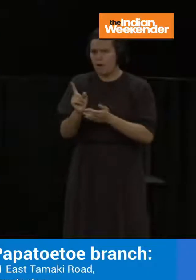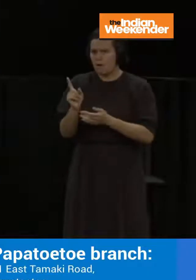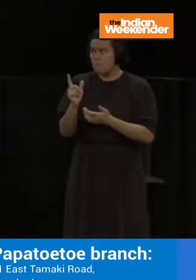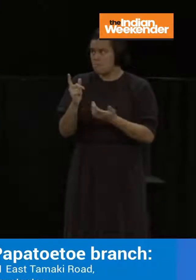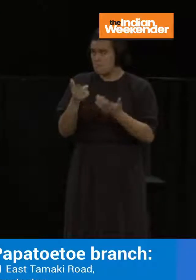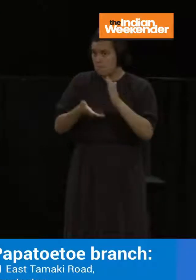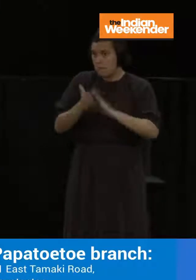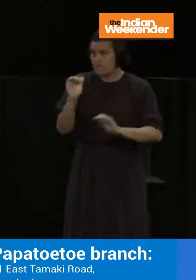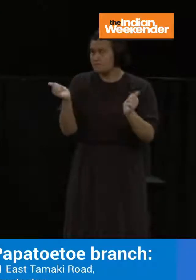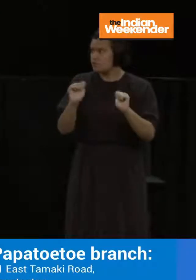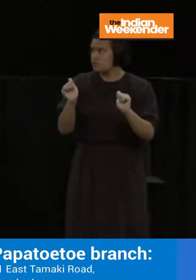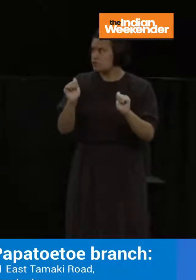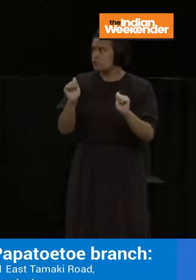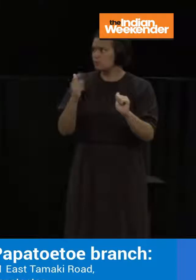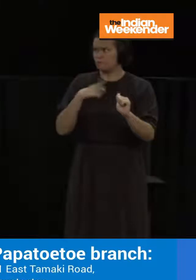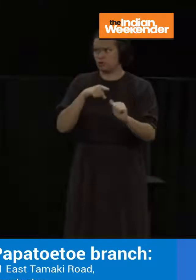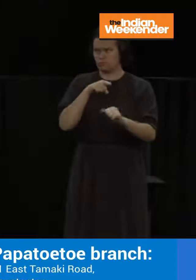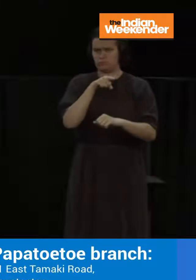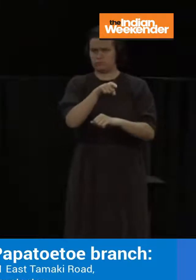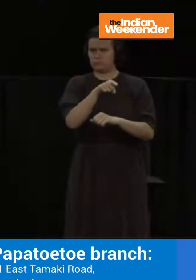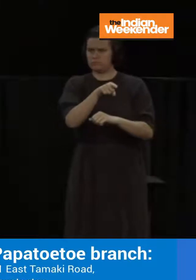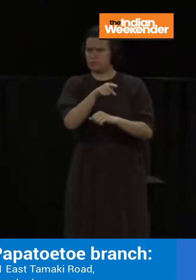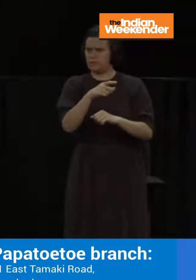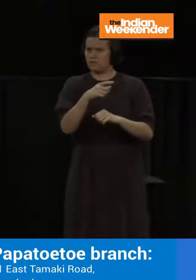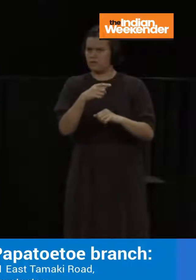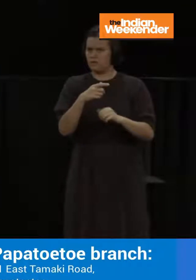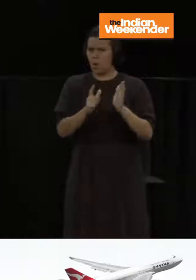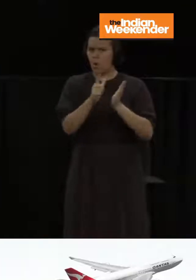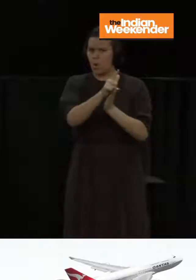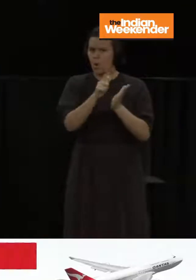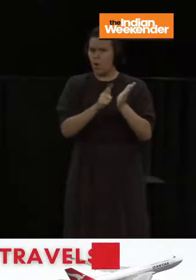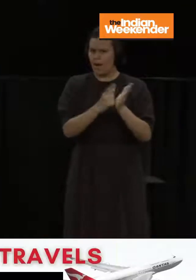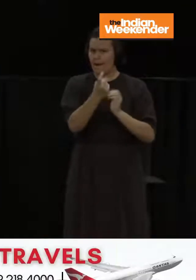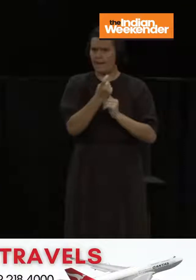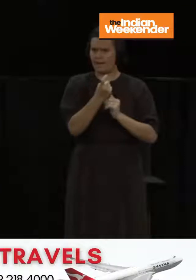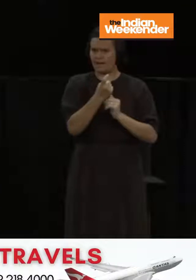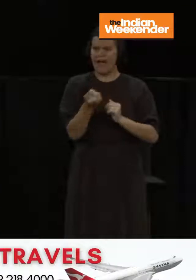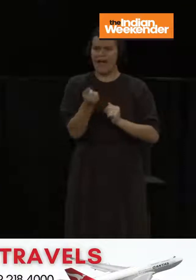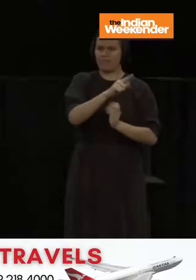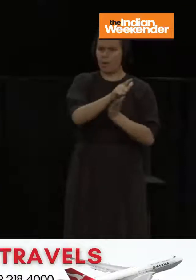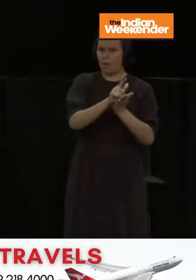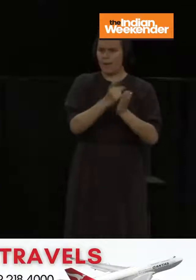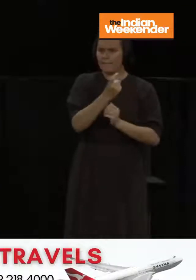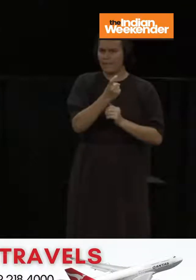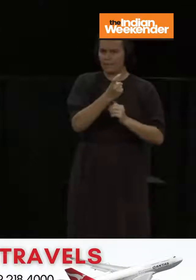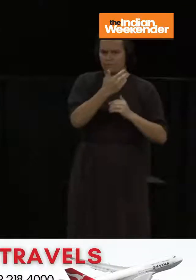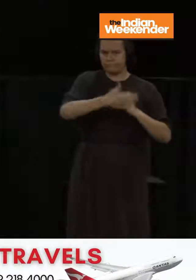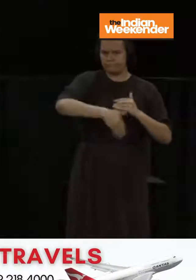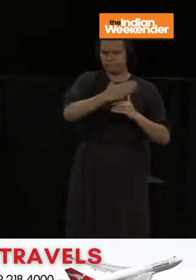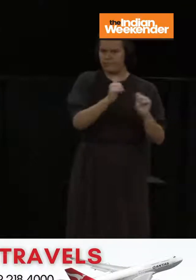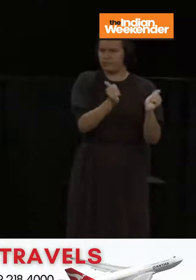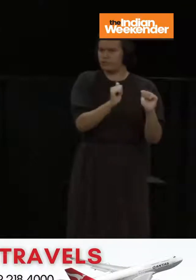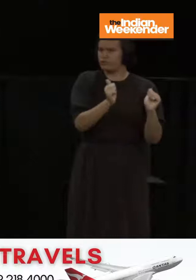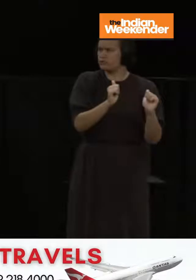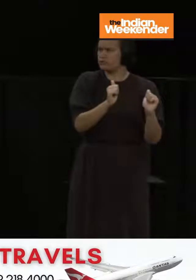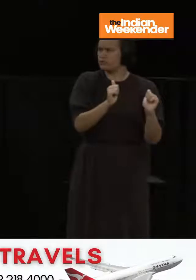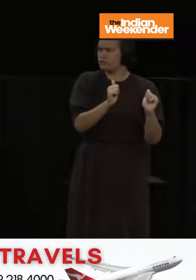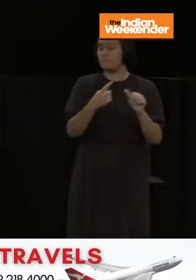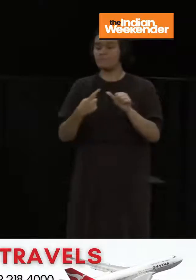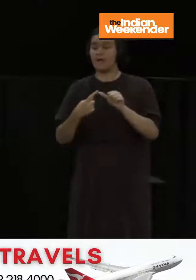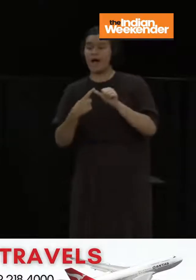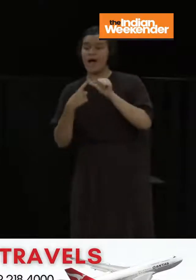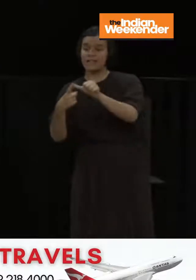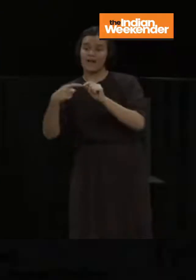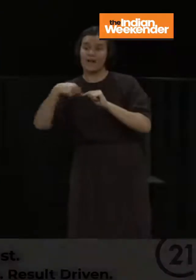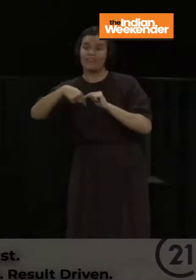extension to the vaccine order is about to run out? So is there going to be a crossover where, I think you can expect to see the responsible ministers commenting on that later